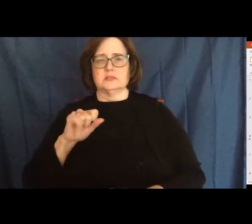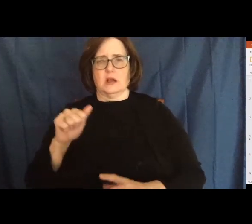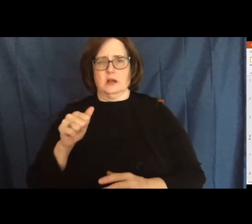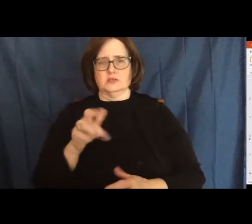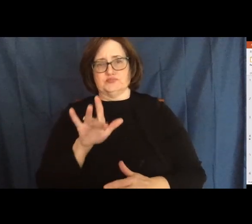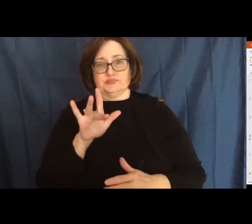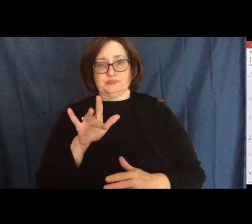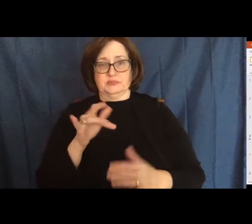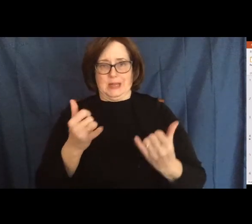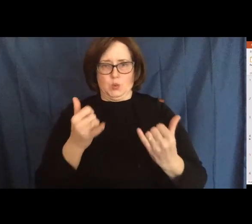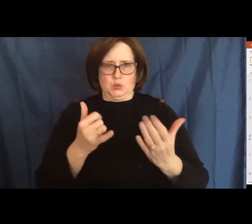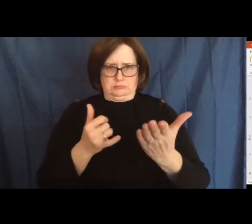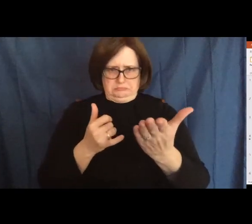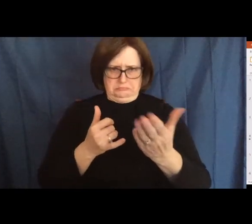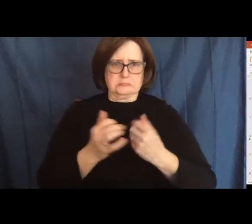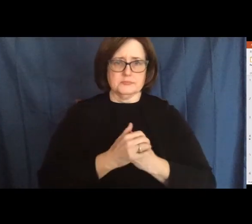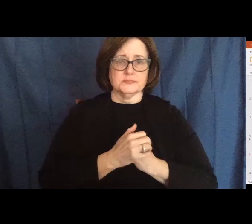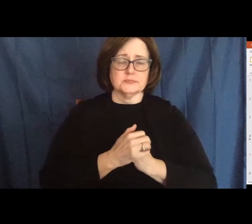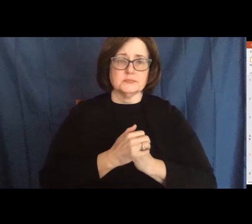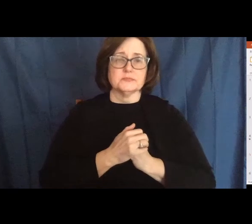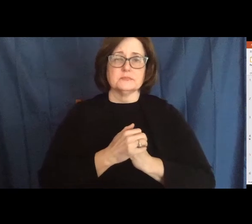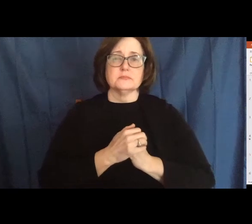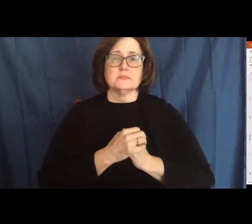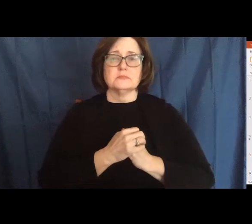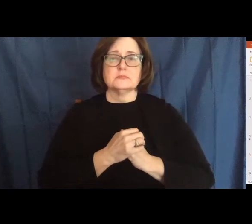Is that okay? Yeah. Thank you.